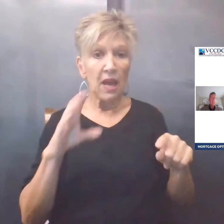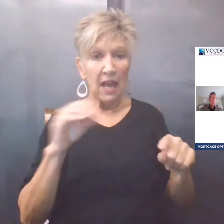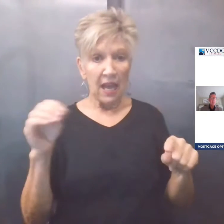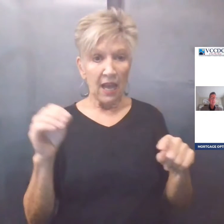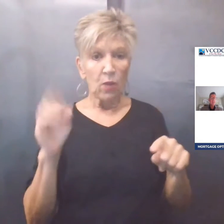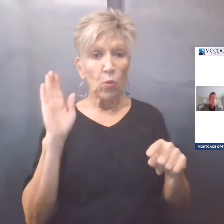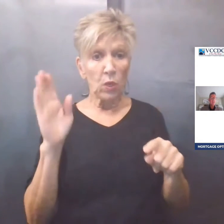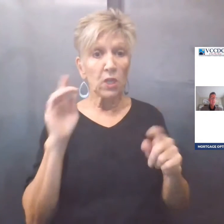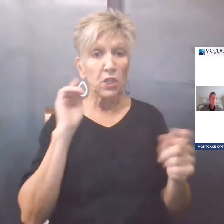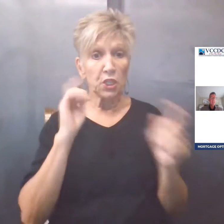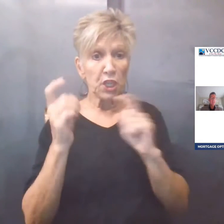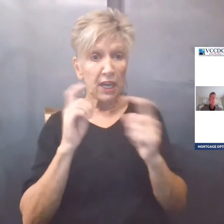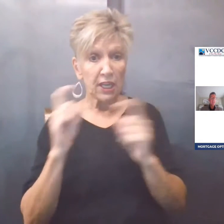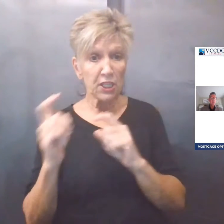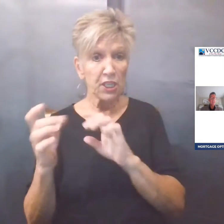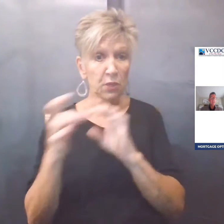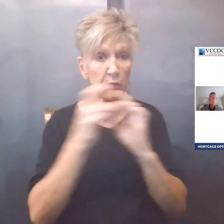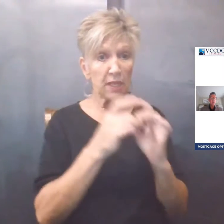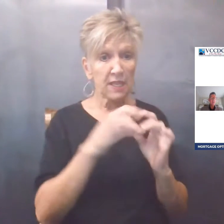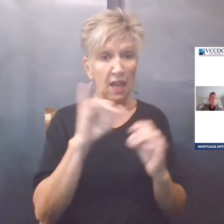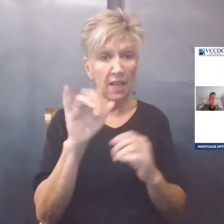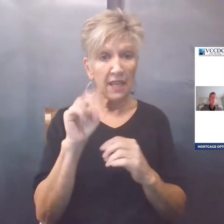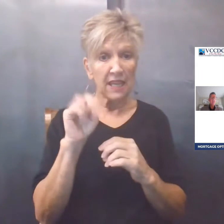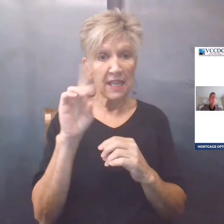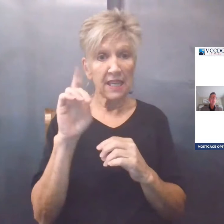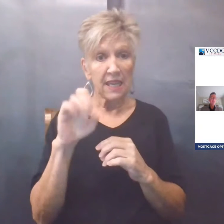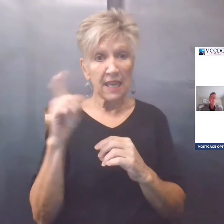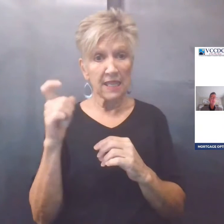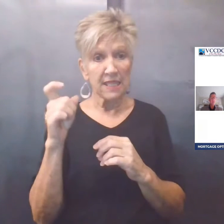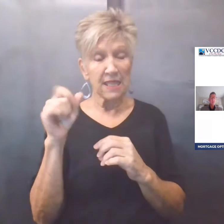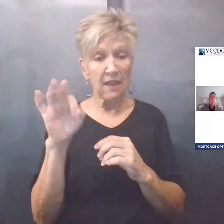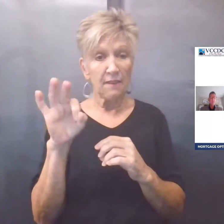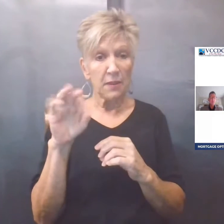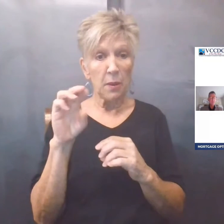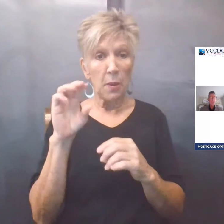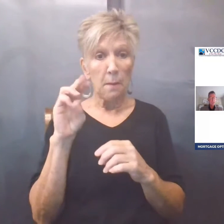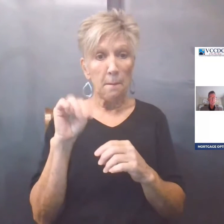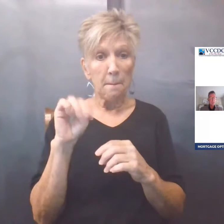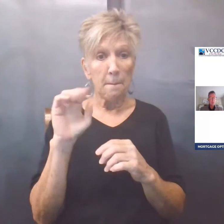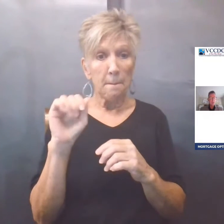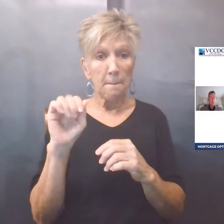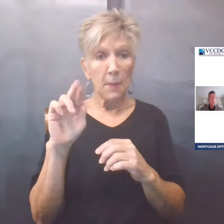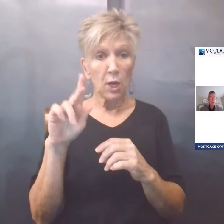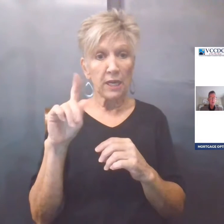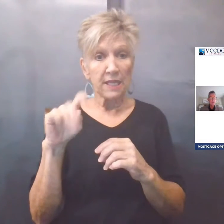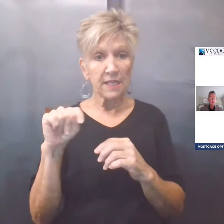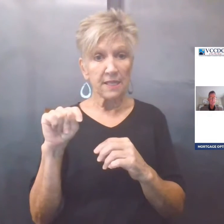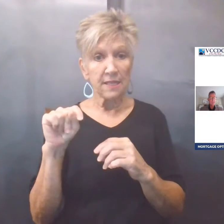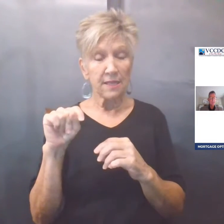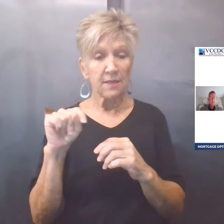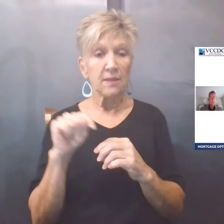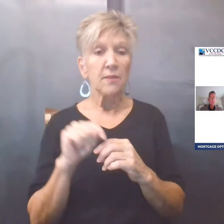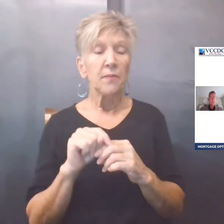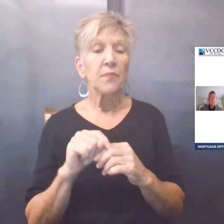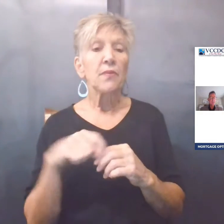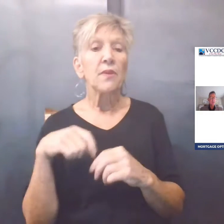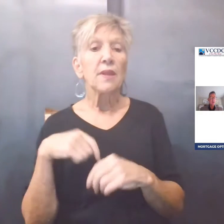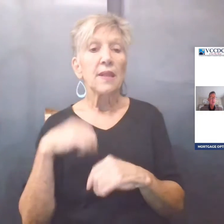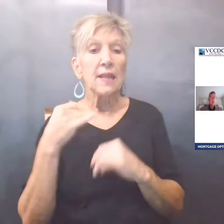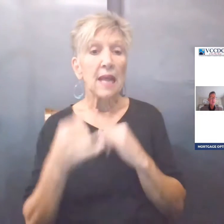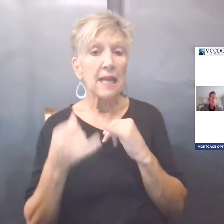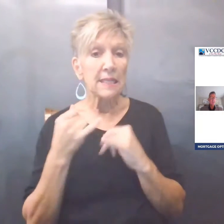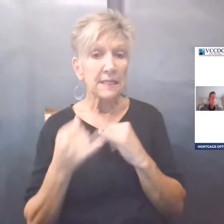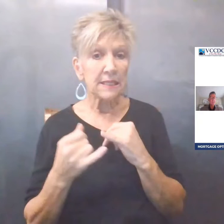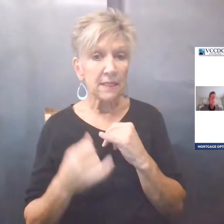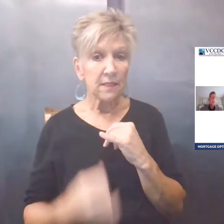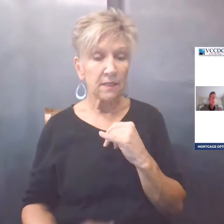will change based on the index that it's based off of. So the last thing I want to cover on this next slide is we can talk